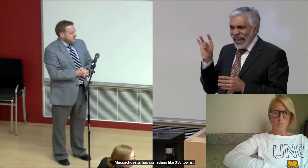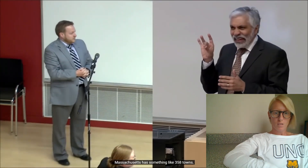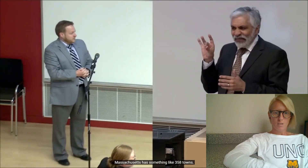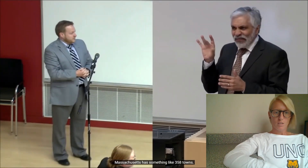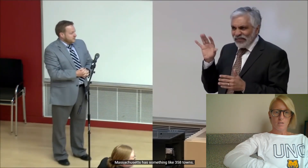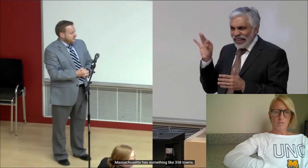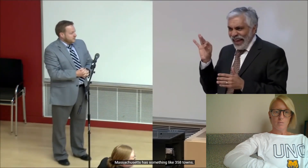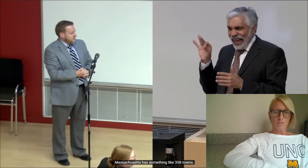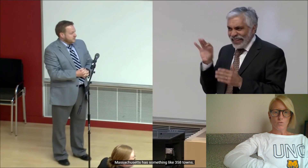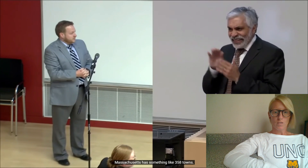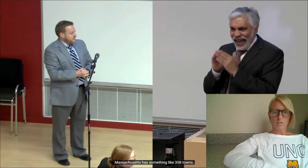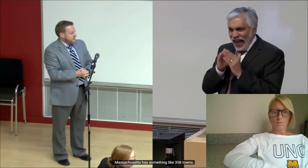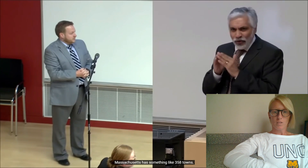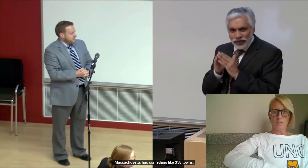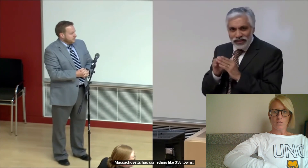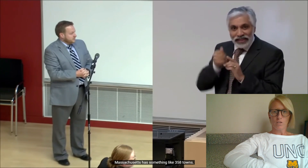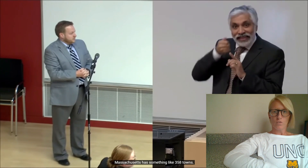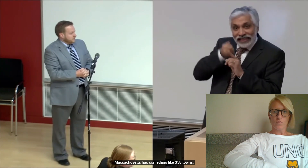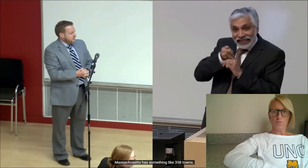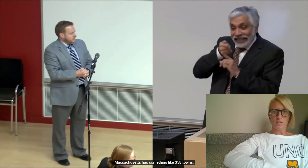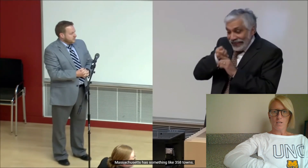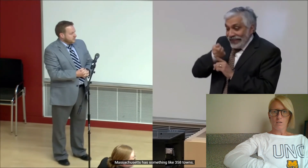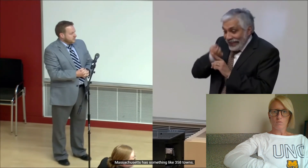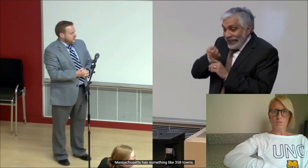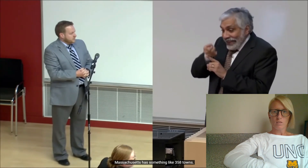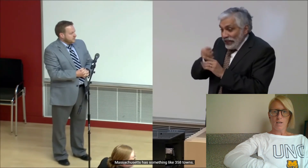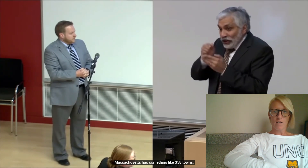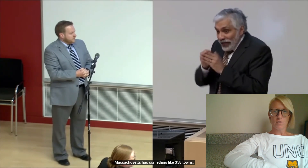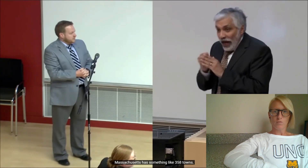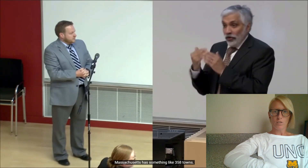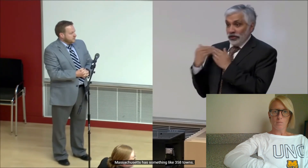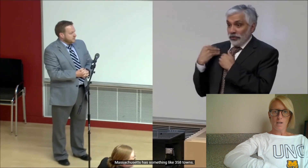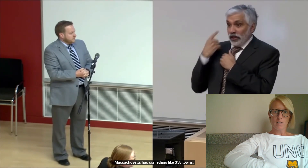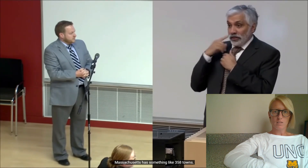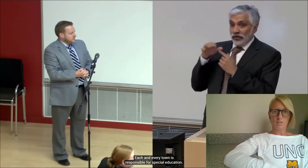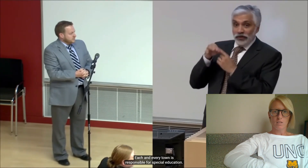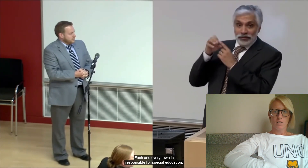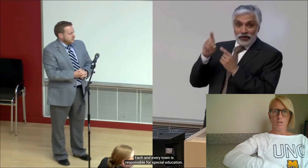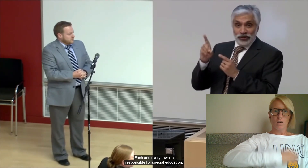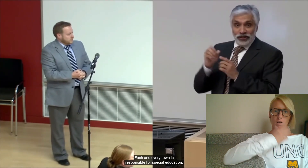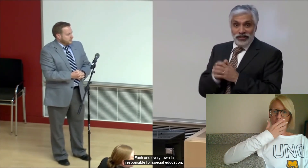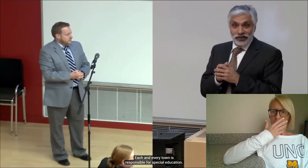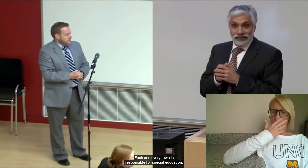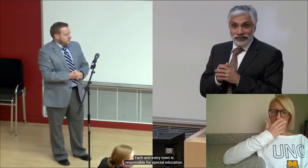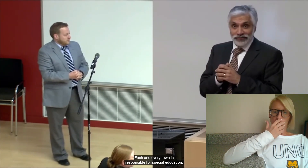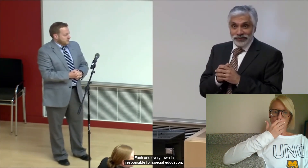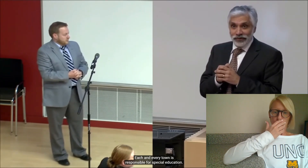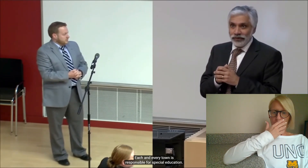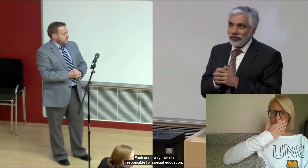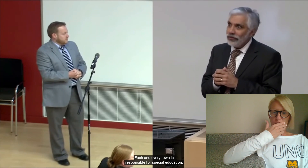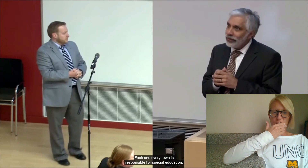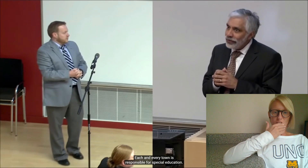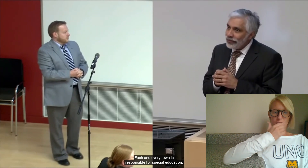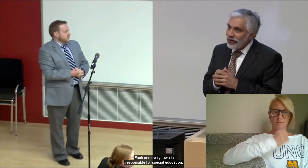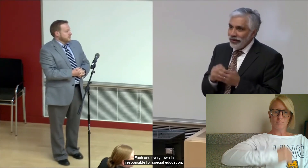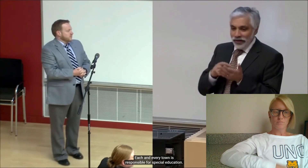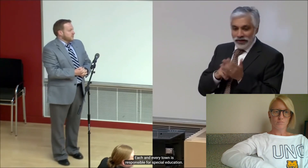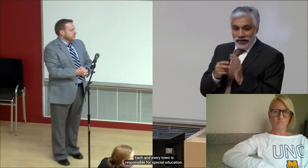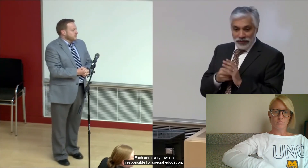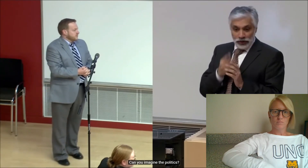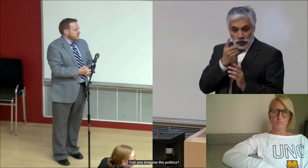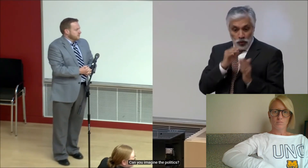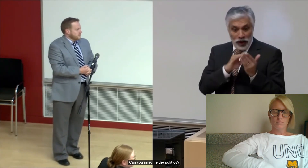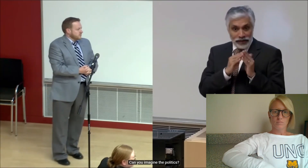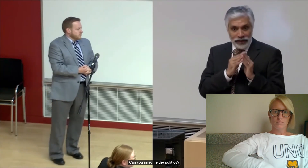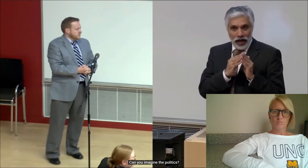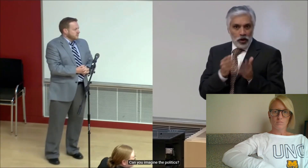where they're from. Massachusetts has 358 something like 350 towns. that have different impacts. Each and every town is on responsible for special special